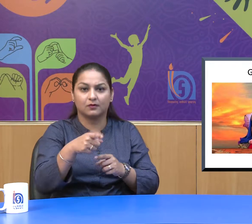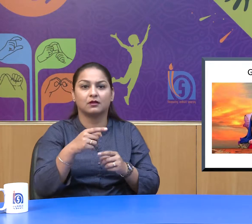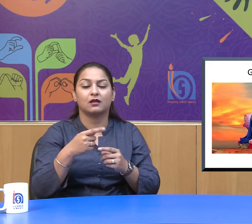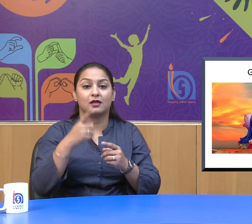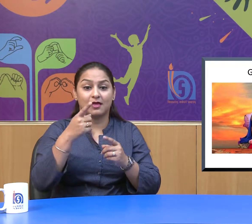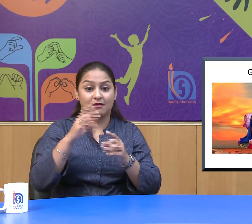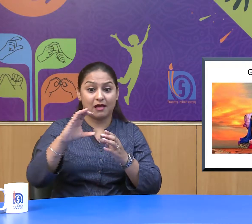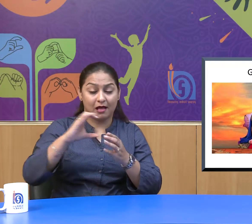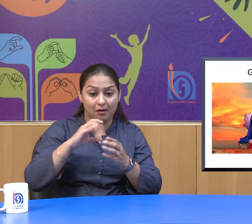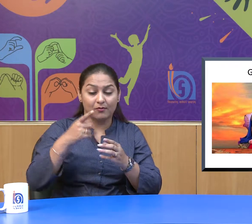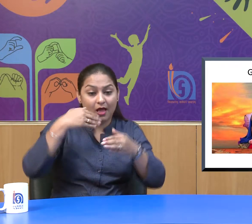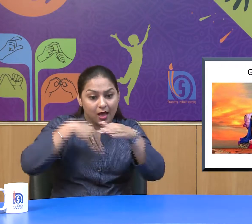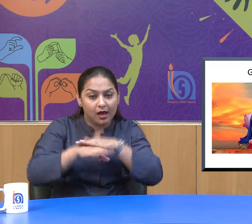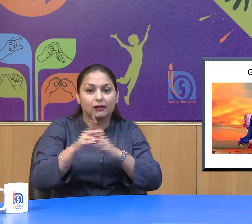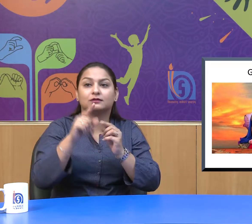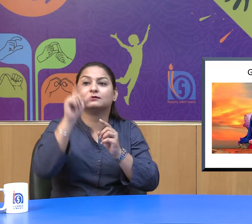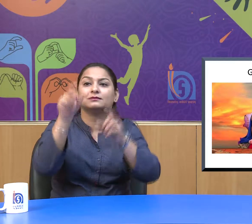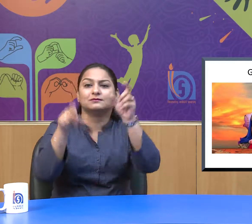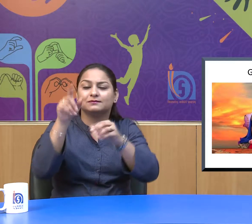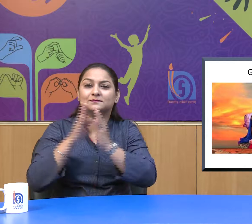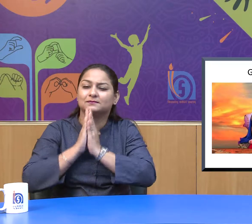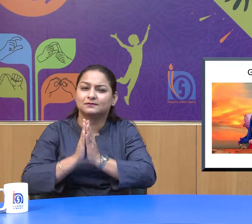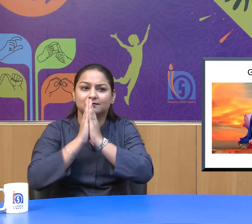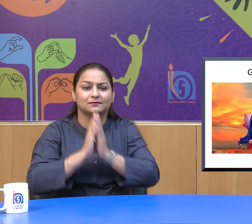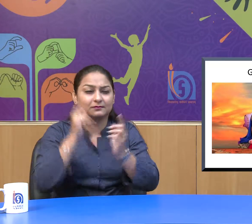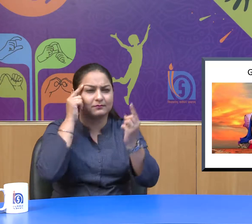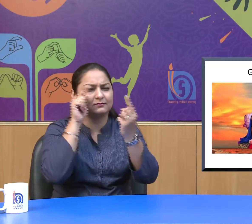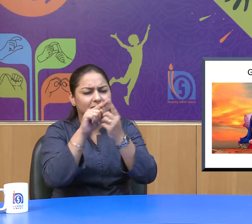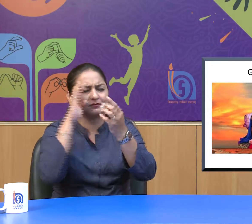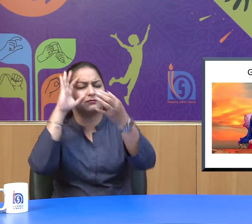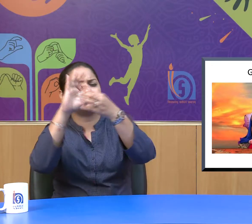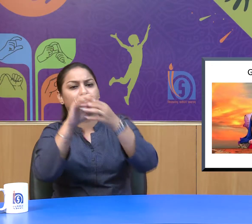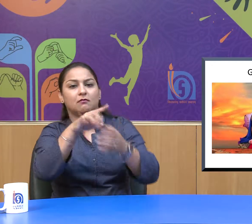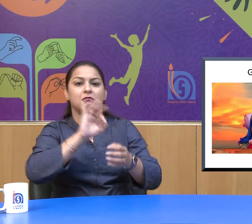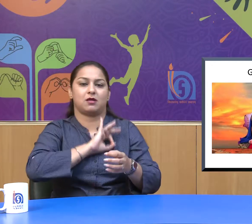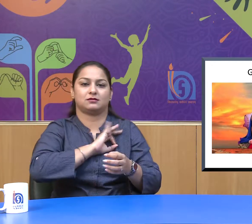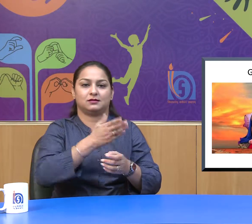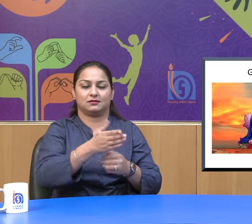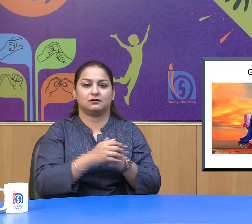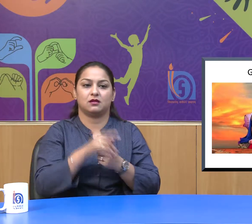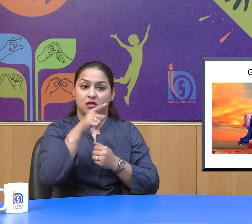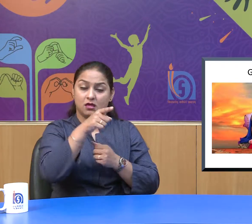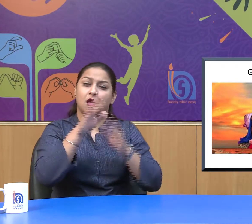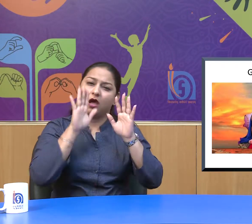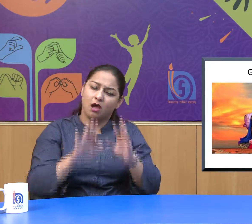of saints and Sufis. Sometime later, he had a mystic